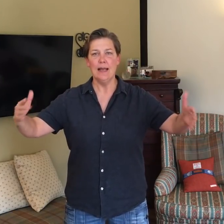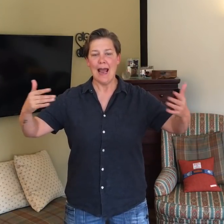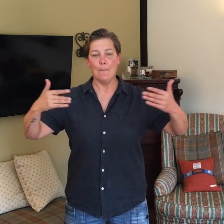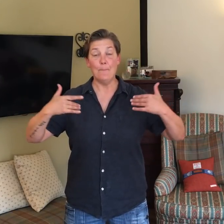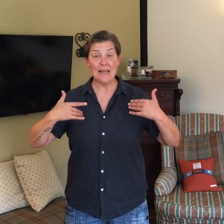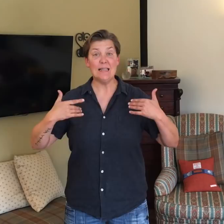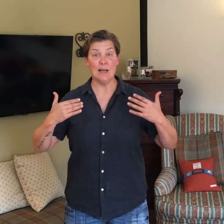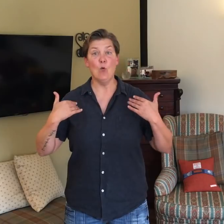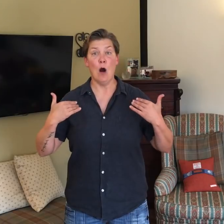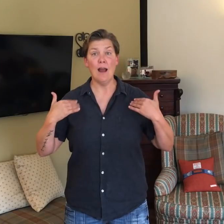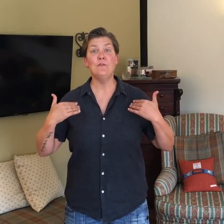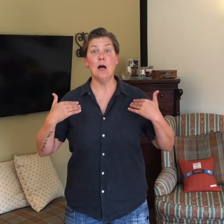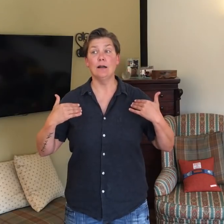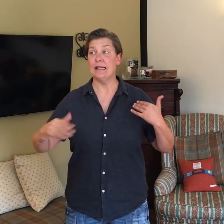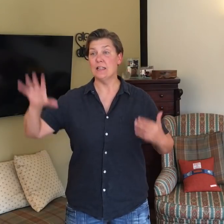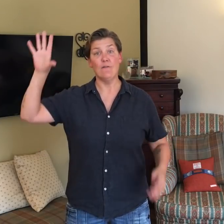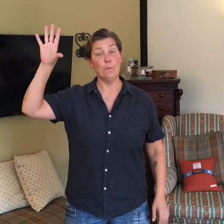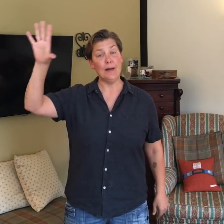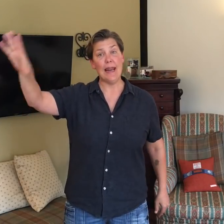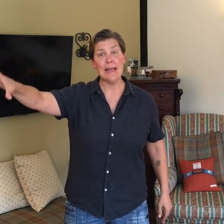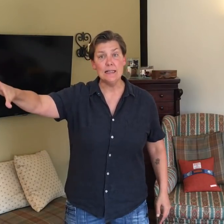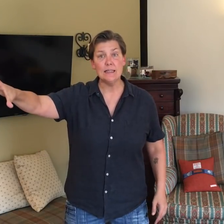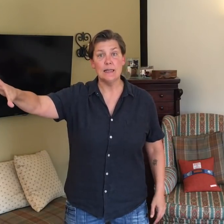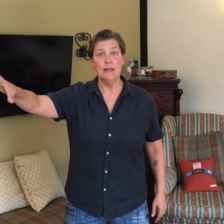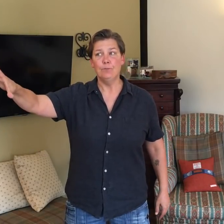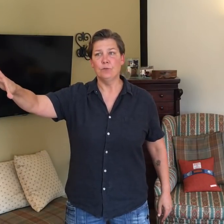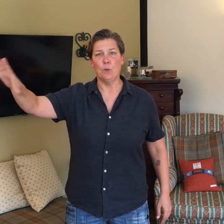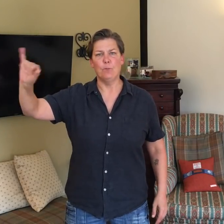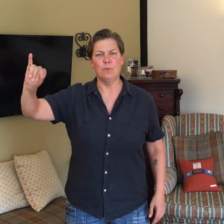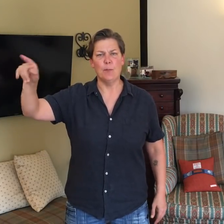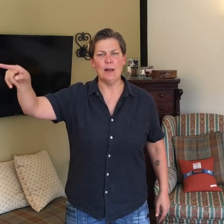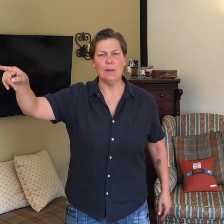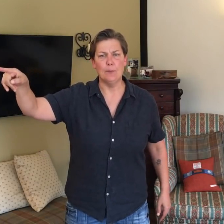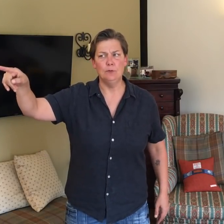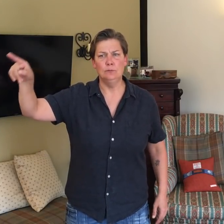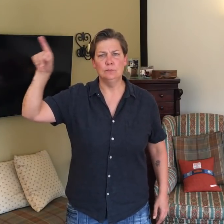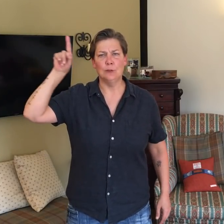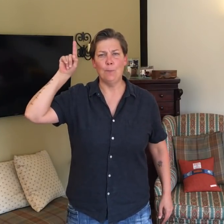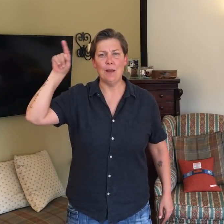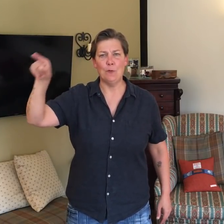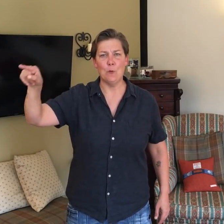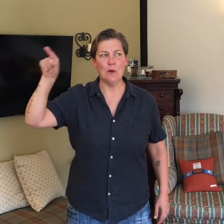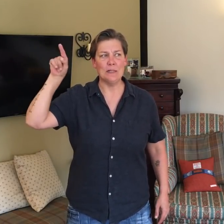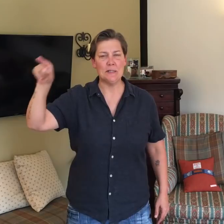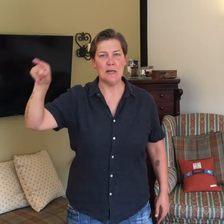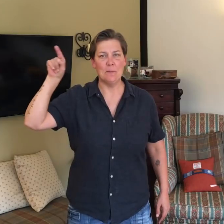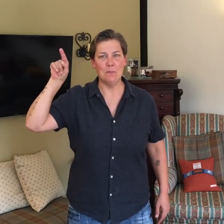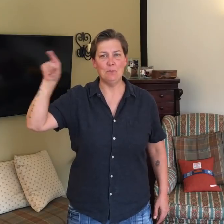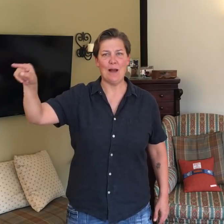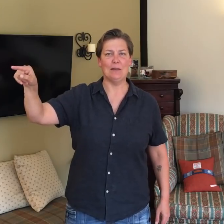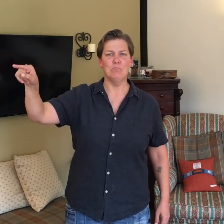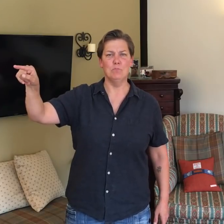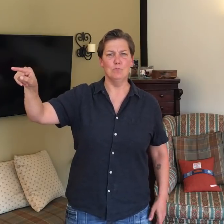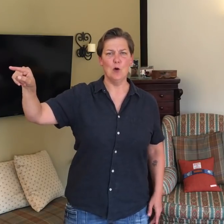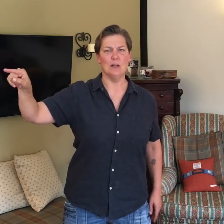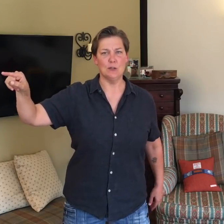And basically what I've done is I've placed the bad people, the people that want to send the bad words to